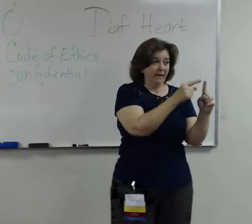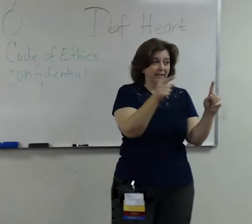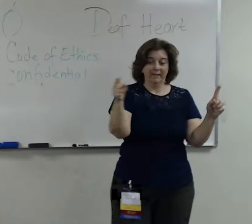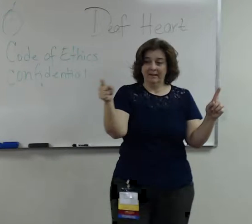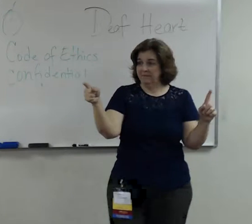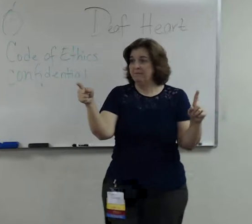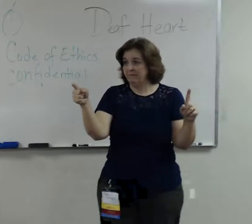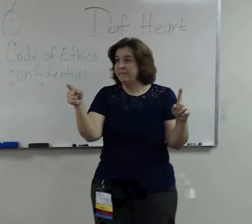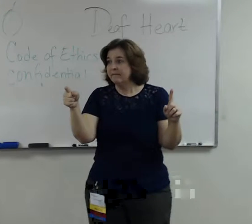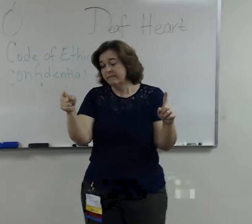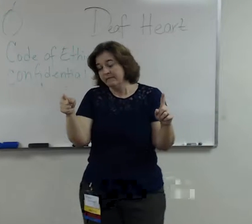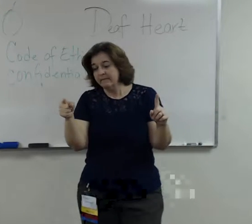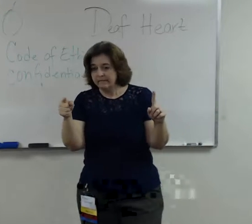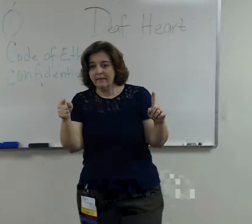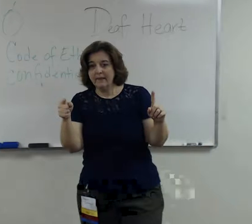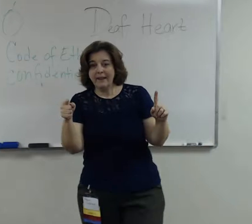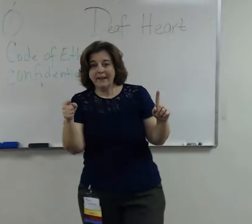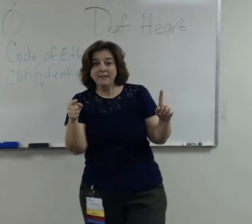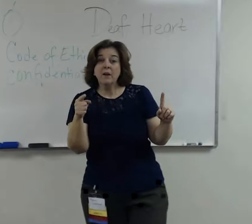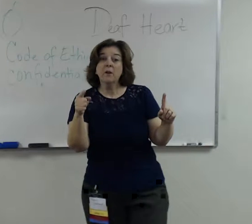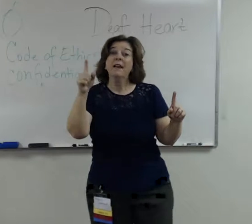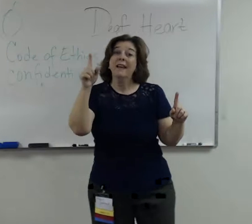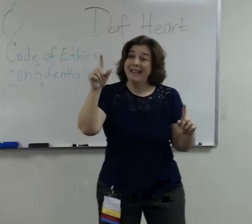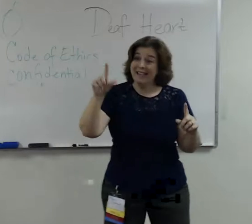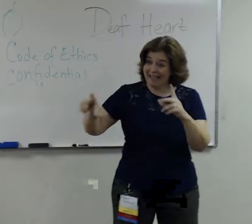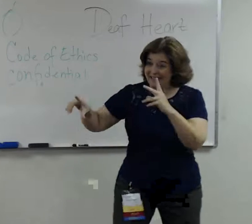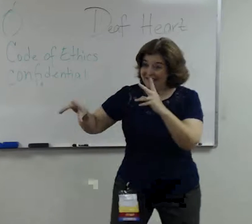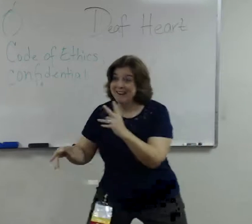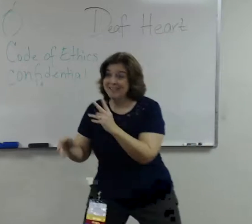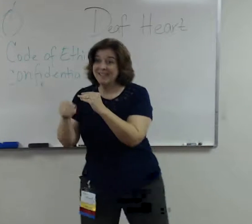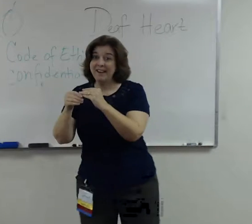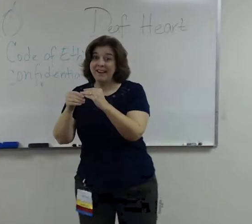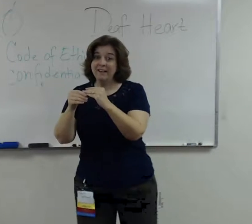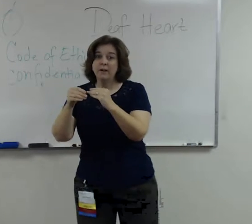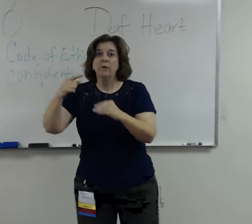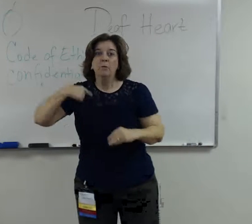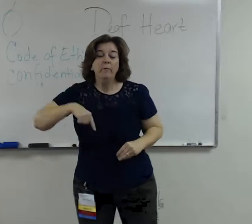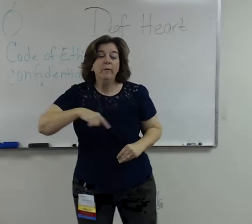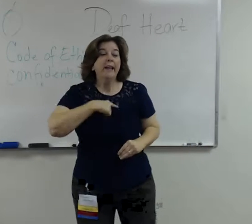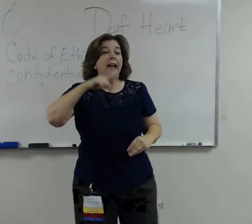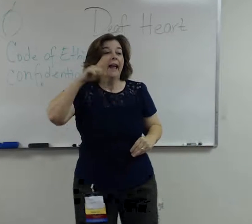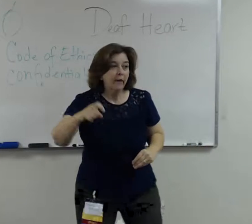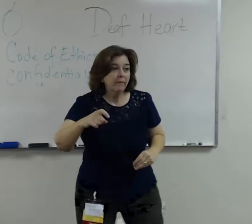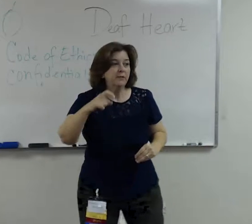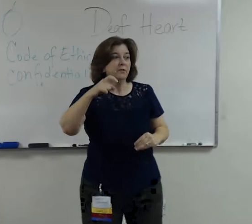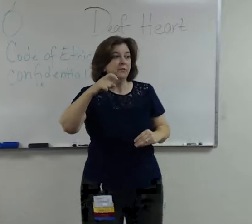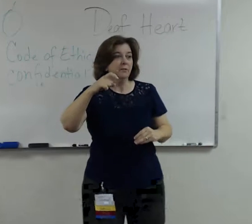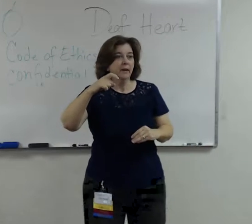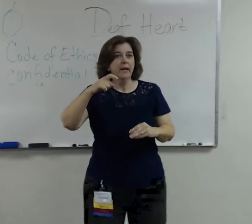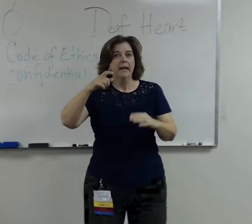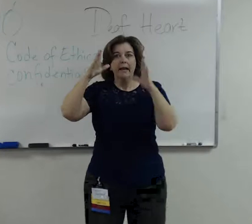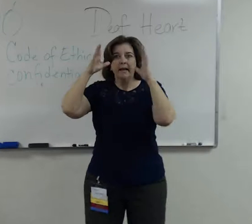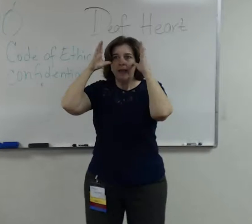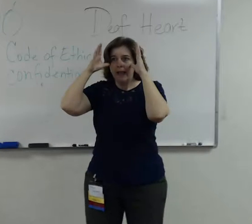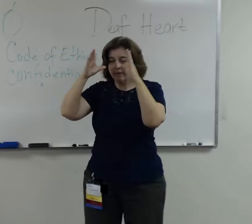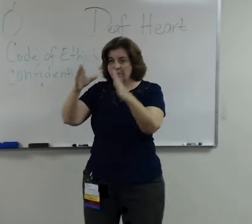to go. And so, that aside, we have to have a way